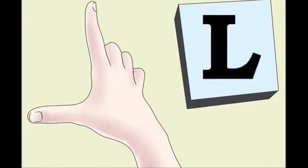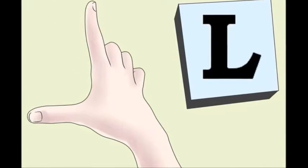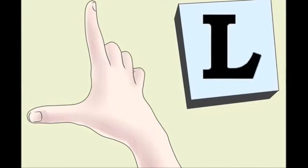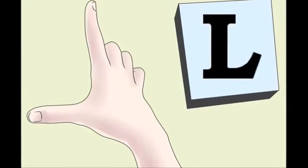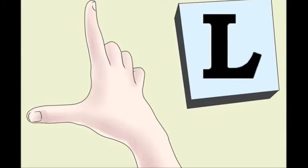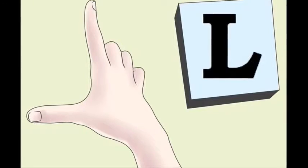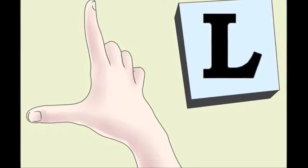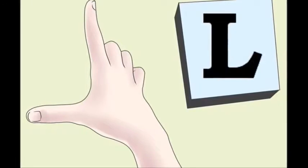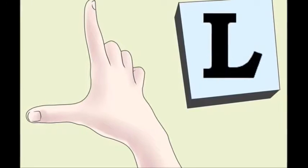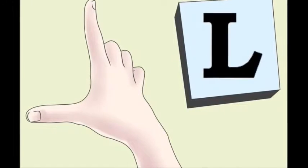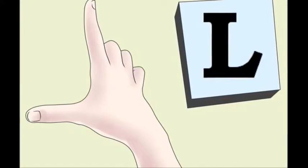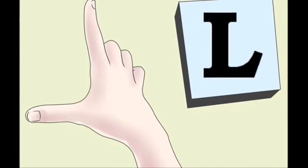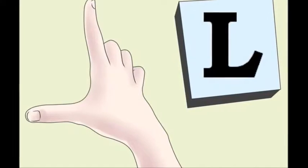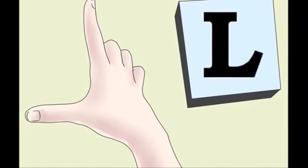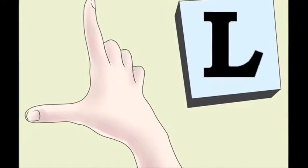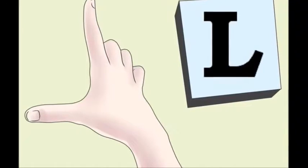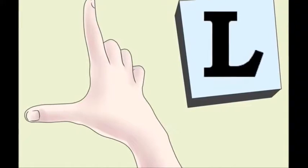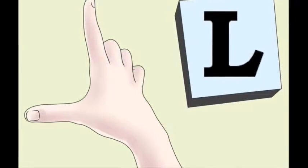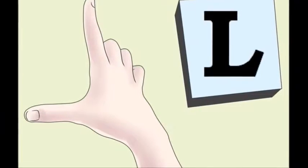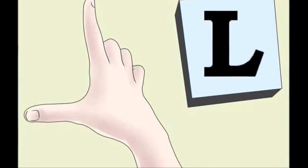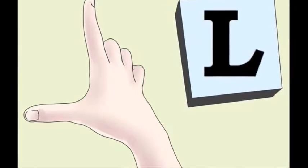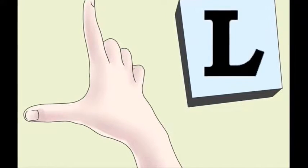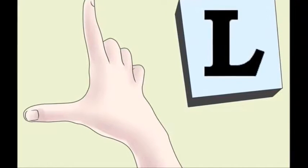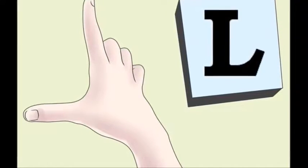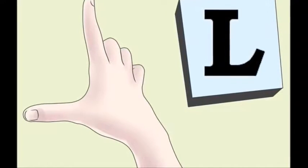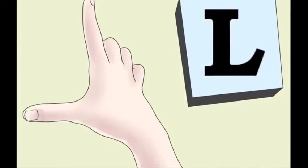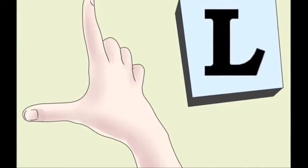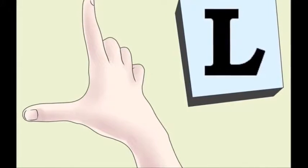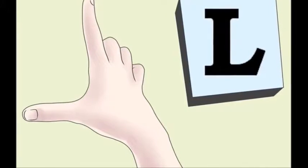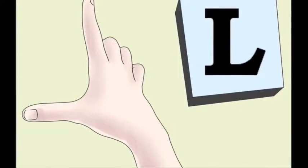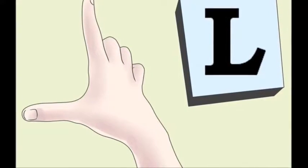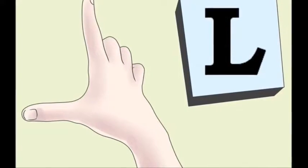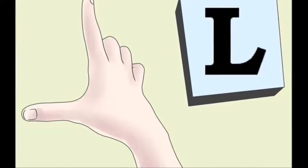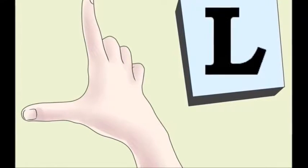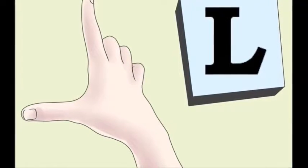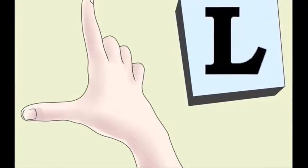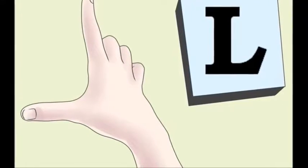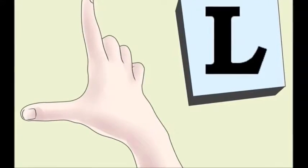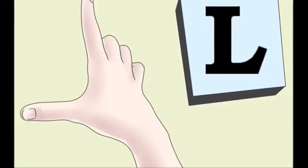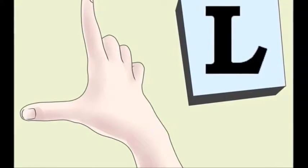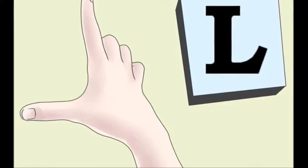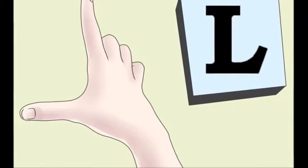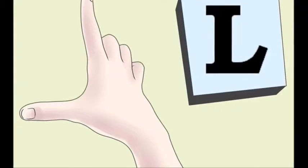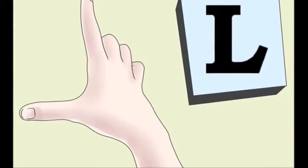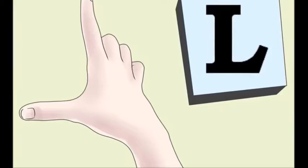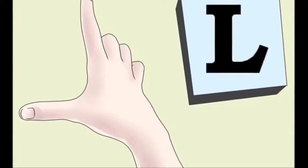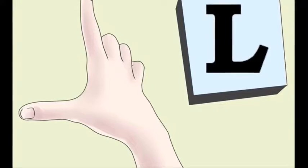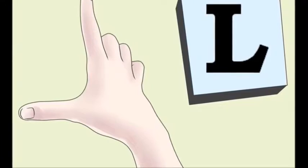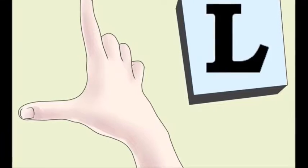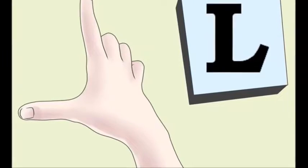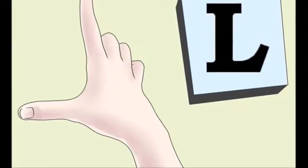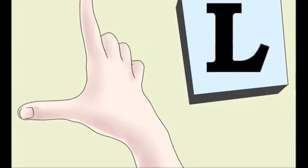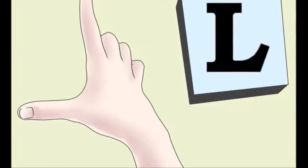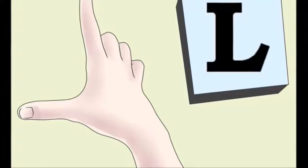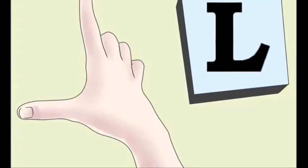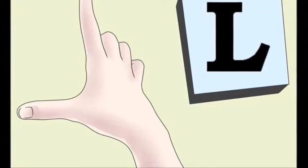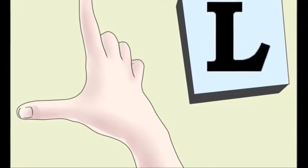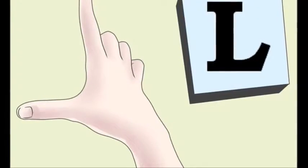Puis your middle index finger up, en puis your tombe on your forefinger. L. Mac en L with your tombe en